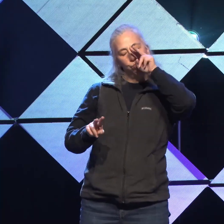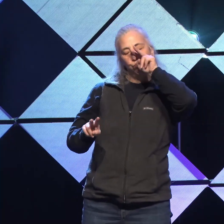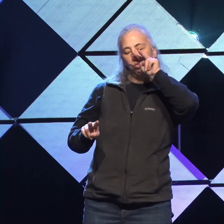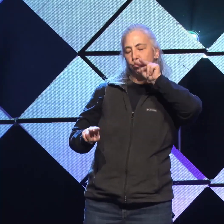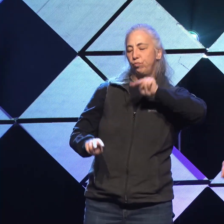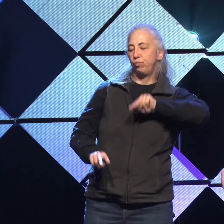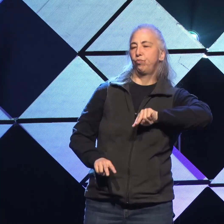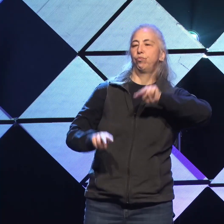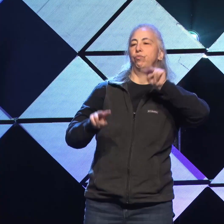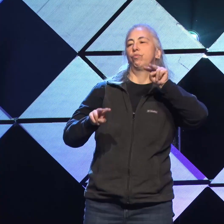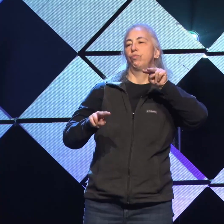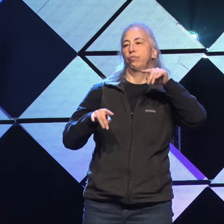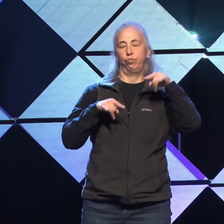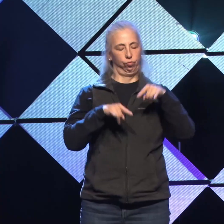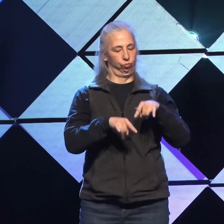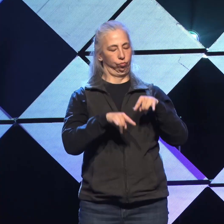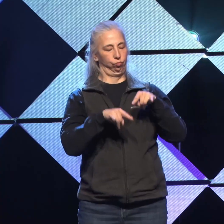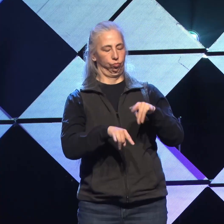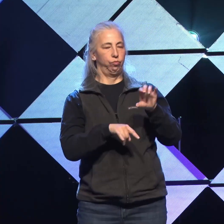nose at other people.